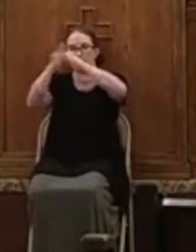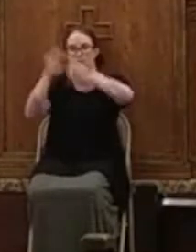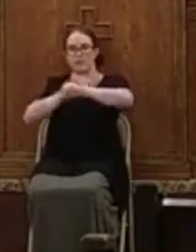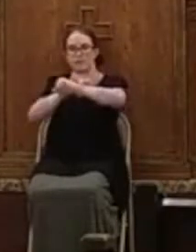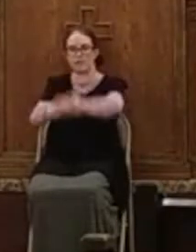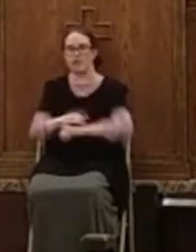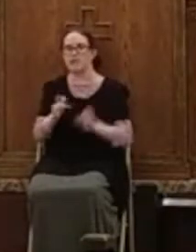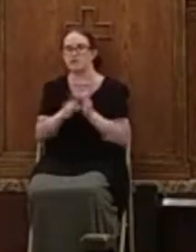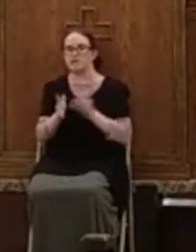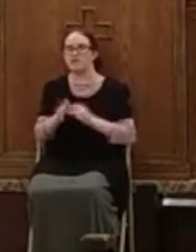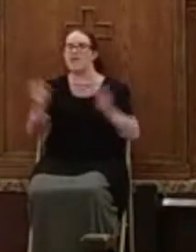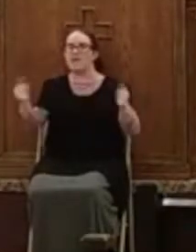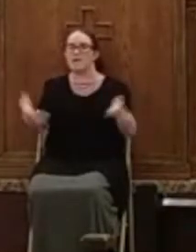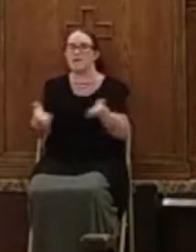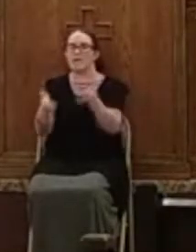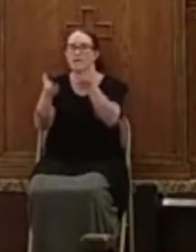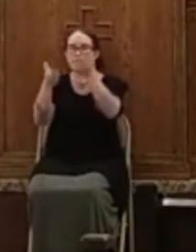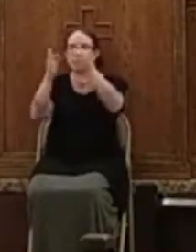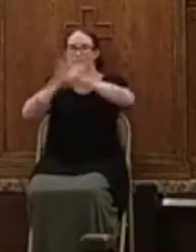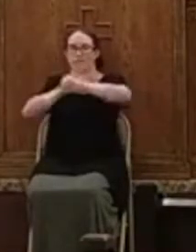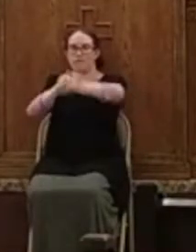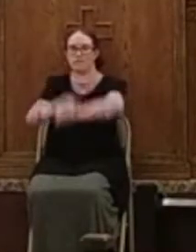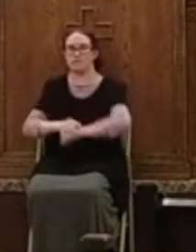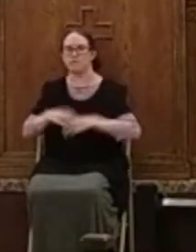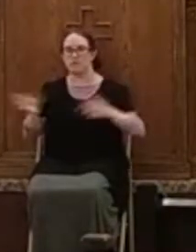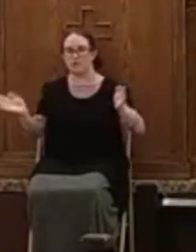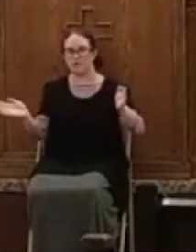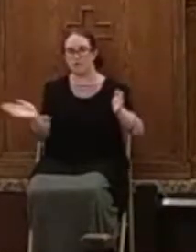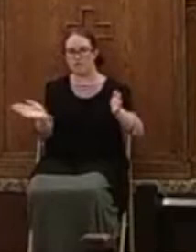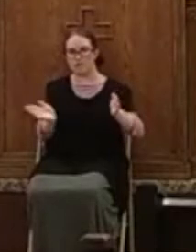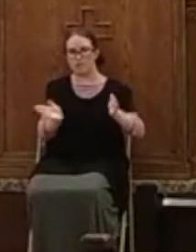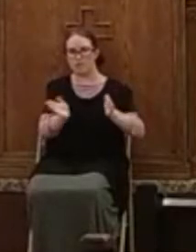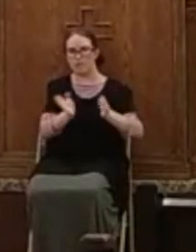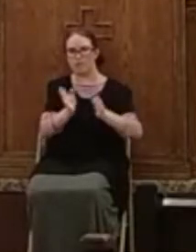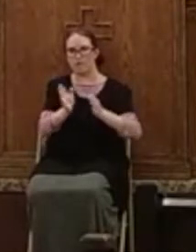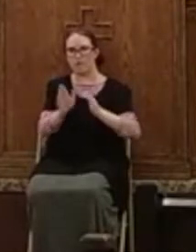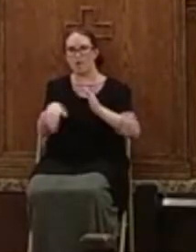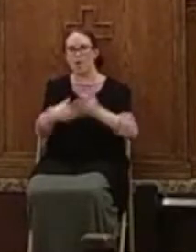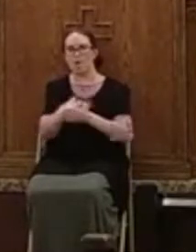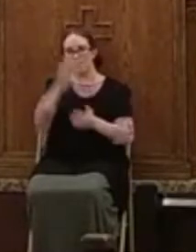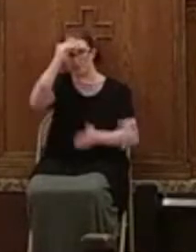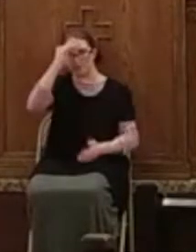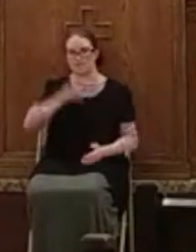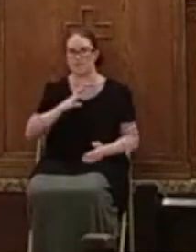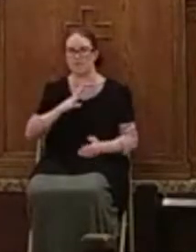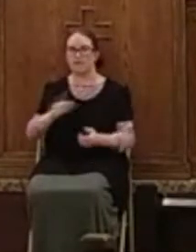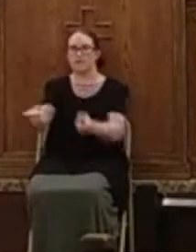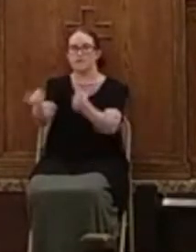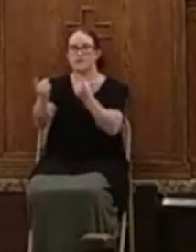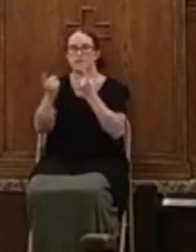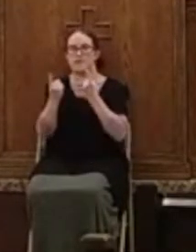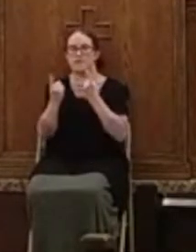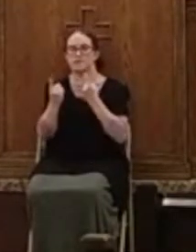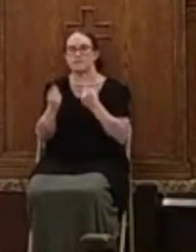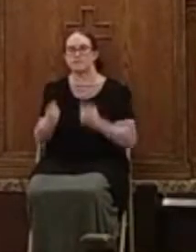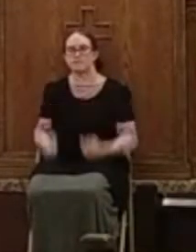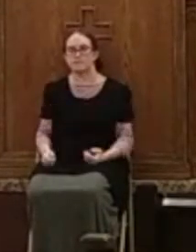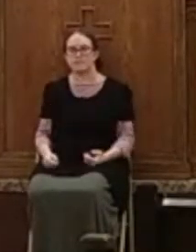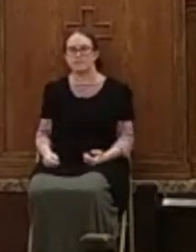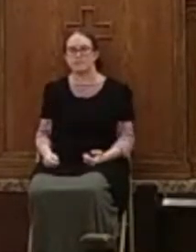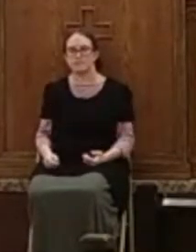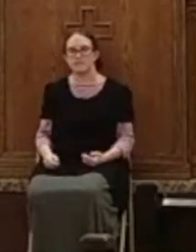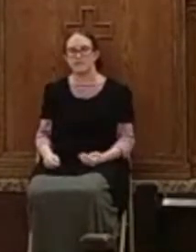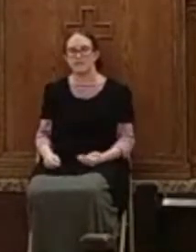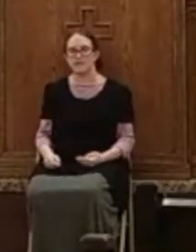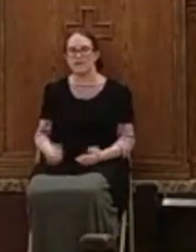said, if I be lifted up from the earth, I will draw all men unto me.